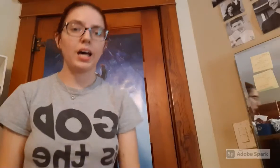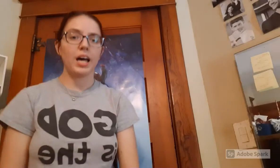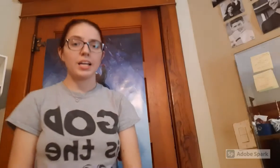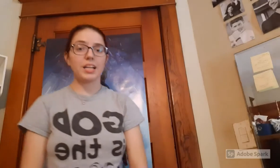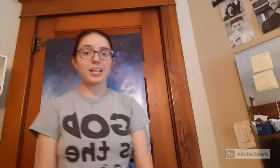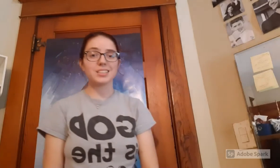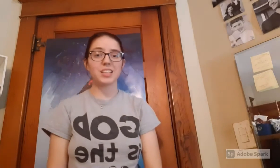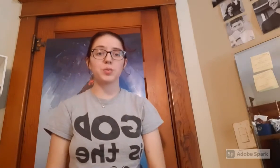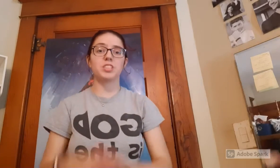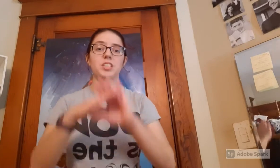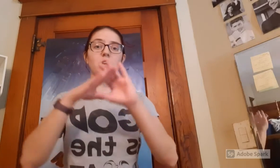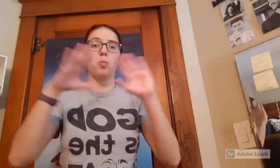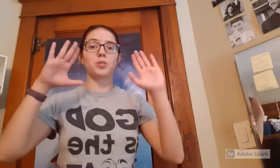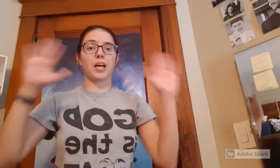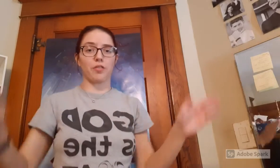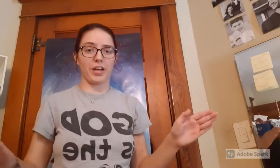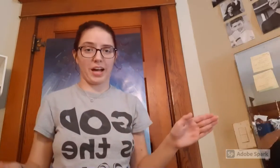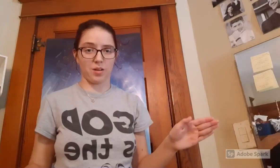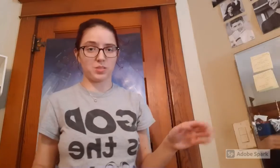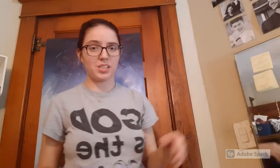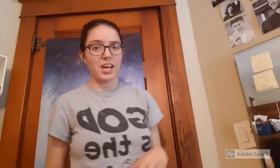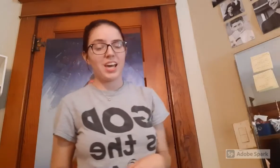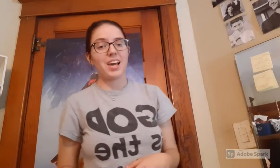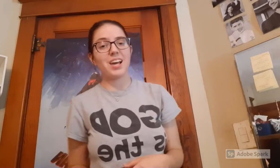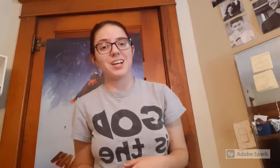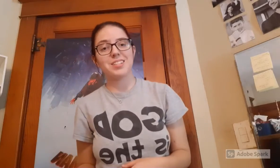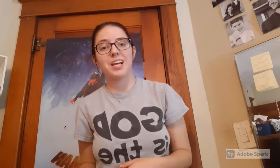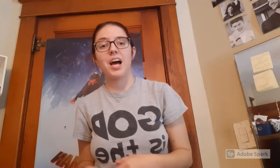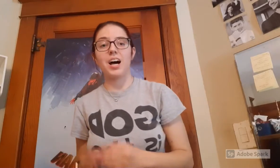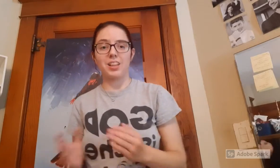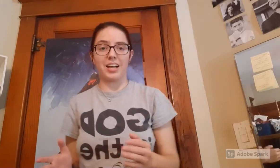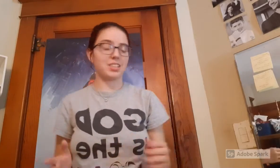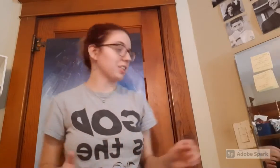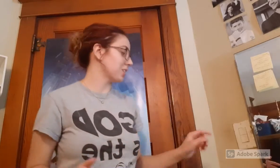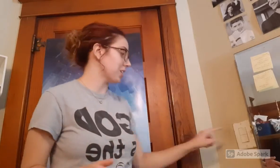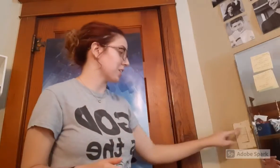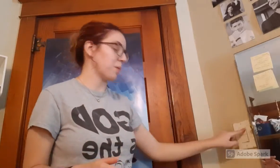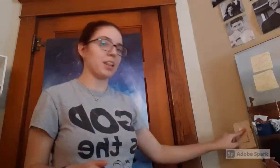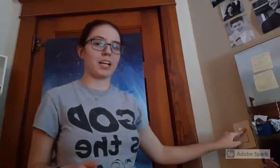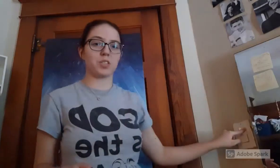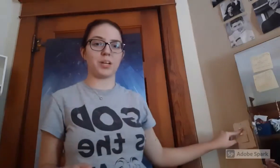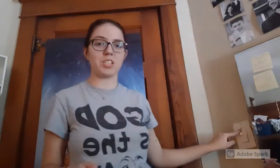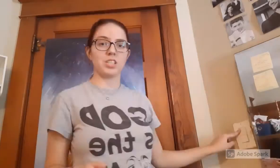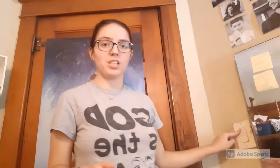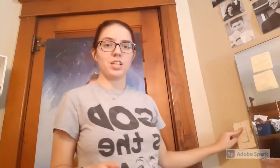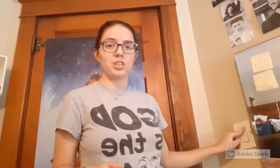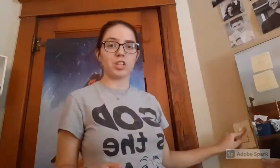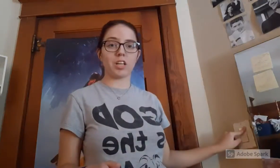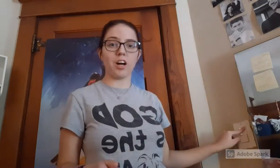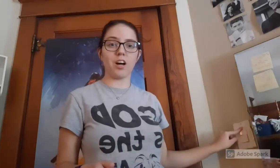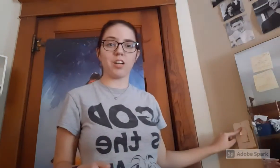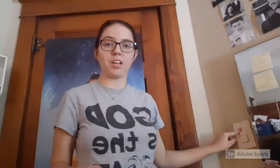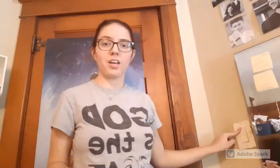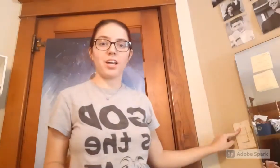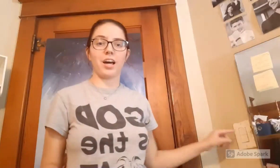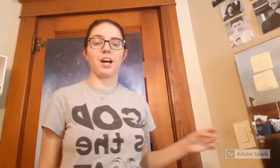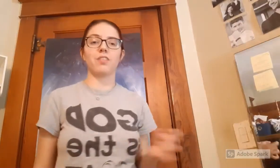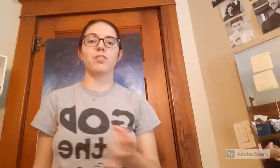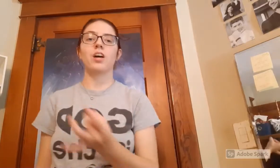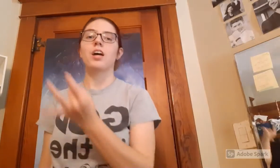The next thing, which is in almost every house, is a light. This is my light switch. Bring it on and off.